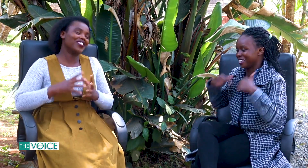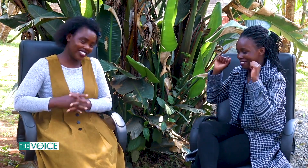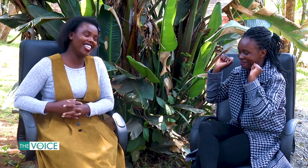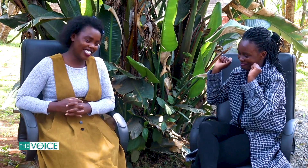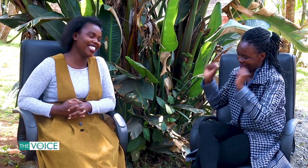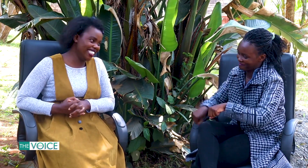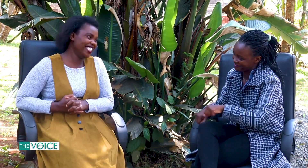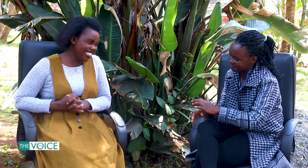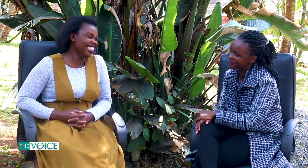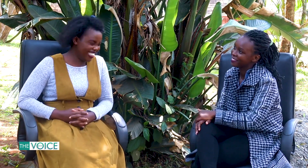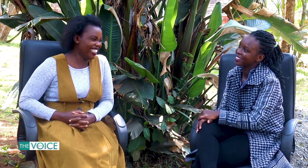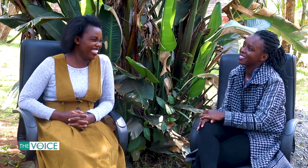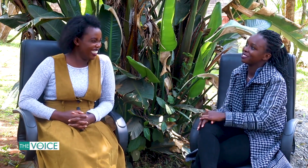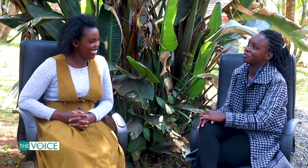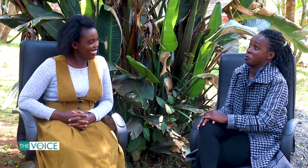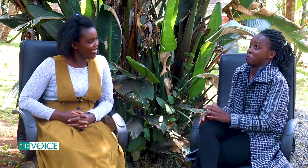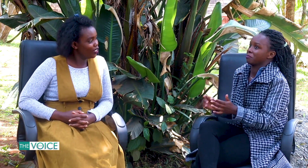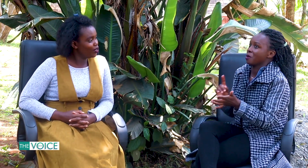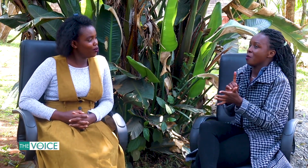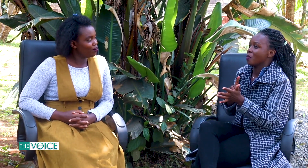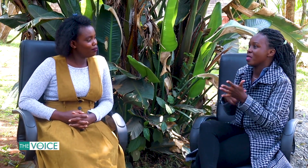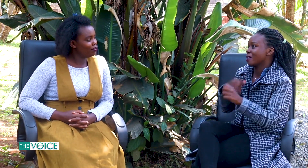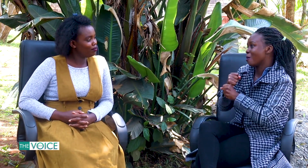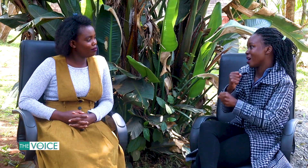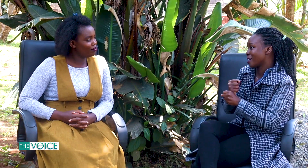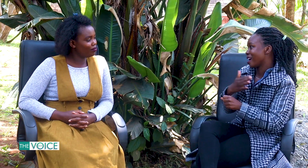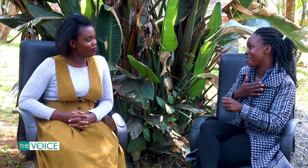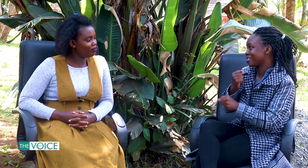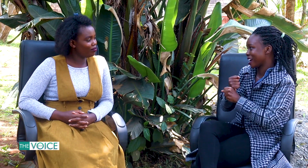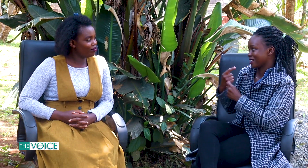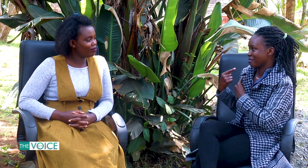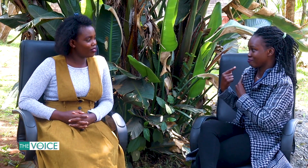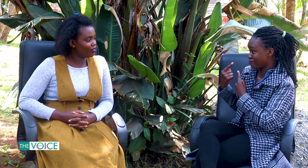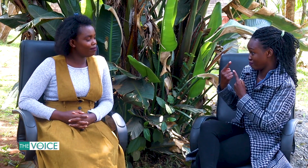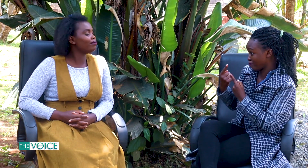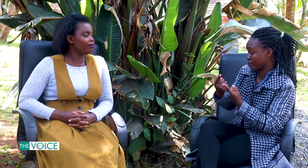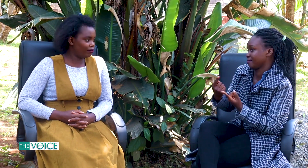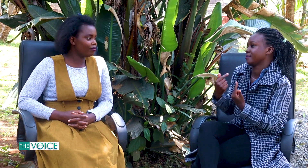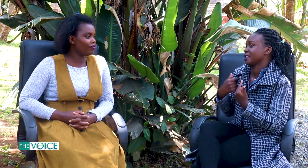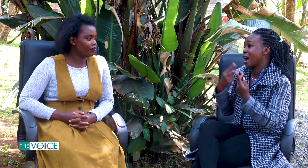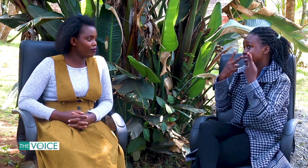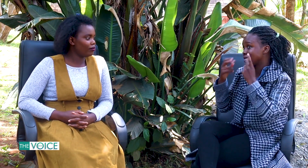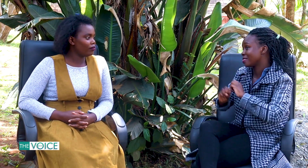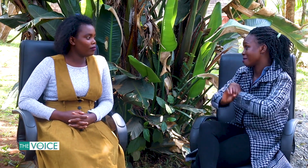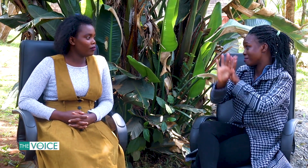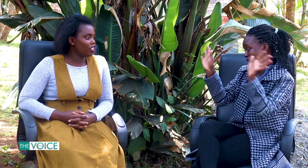Okay, so if in the next 5 years of my life, what do I want to see? In the next 5 years, I hope